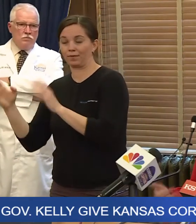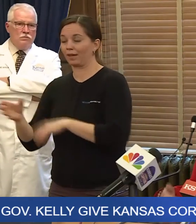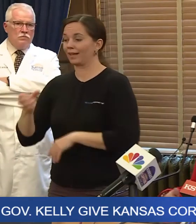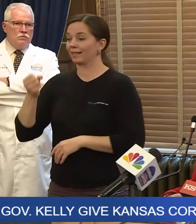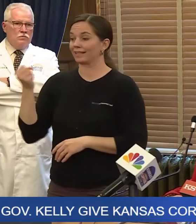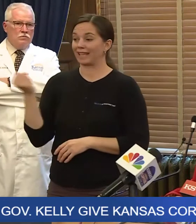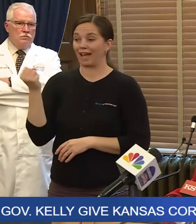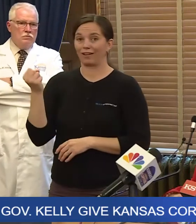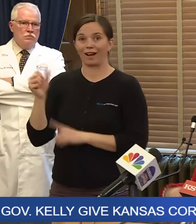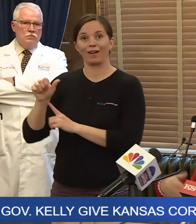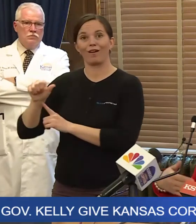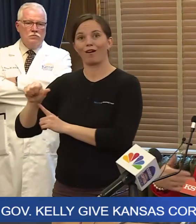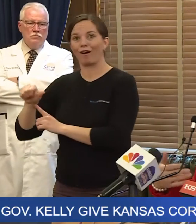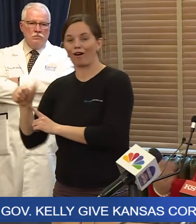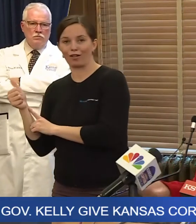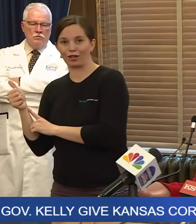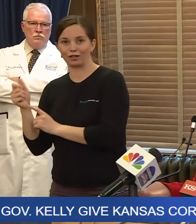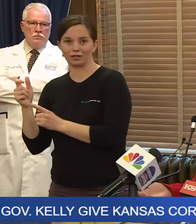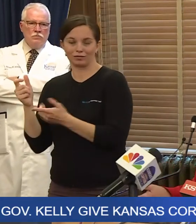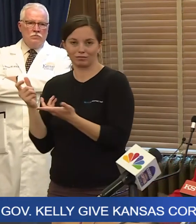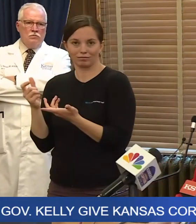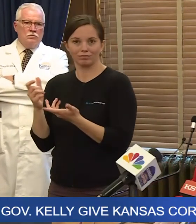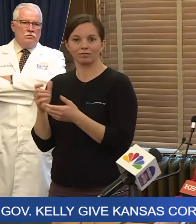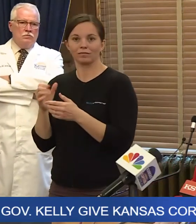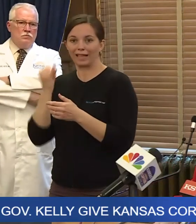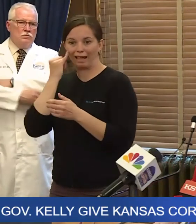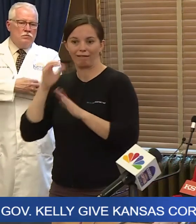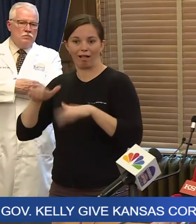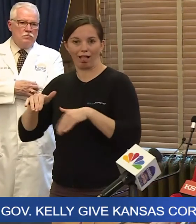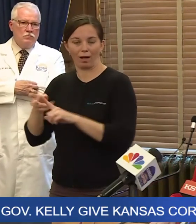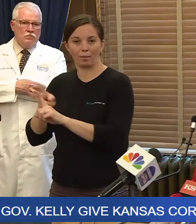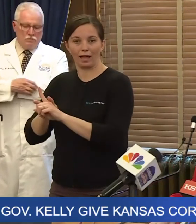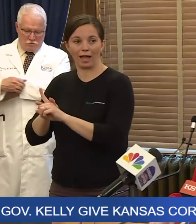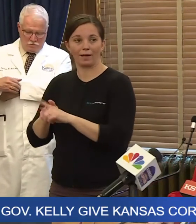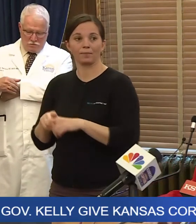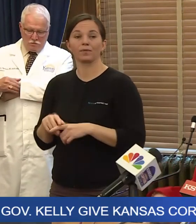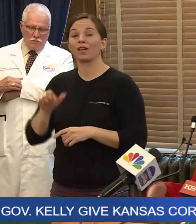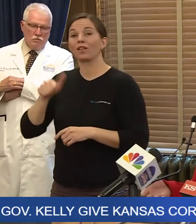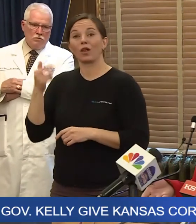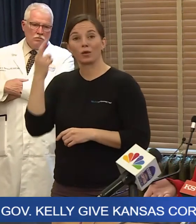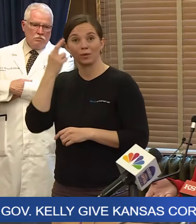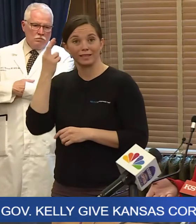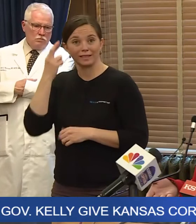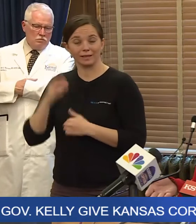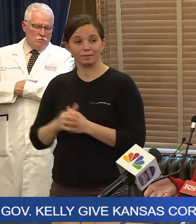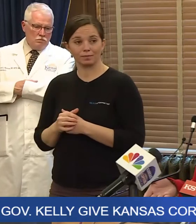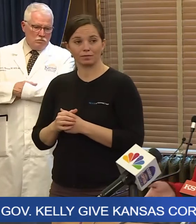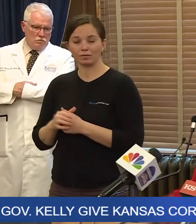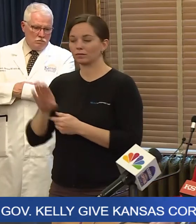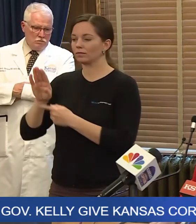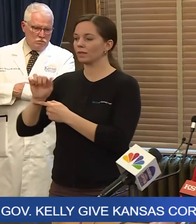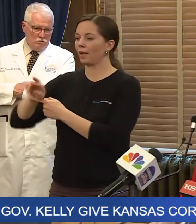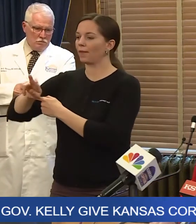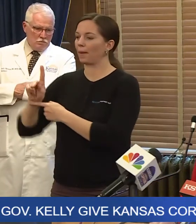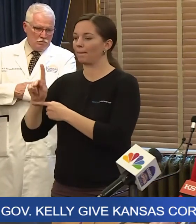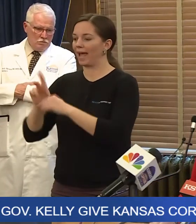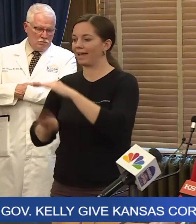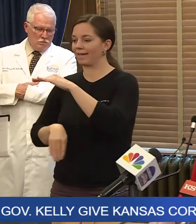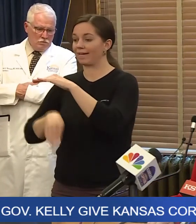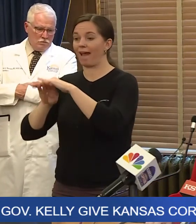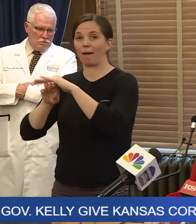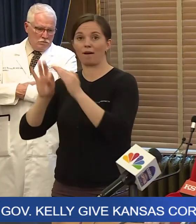Saturday, anybody who would catch up. Another second part of that has been the result of the bank cap that I just shared with